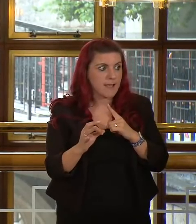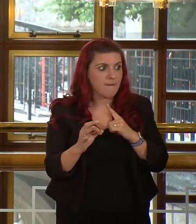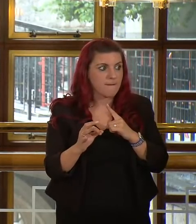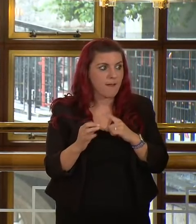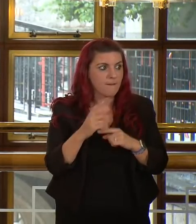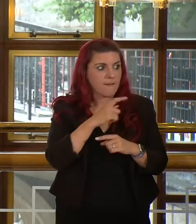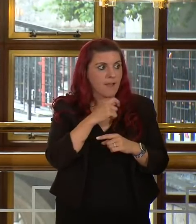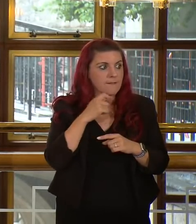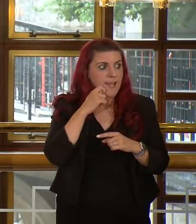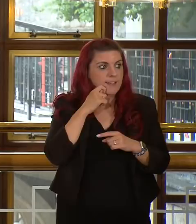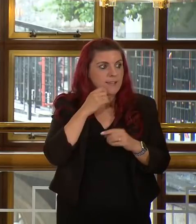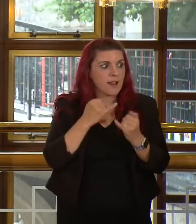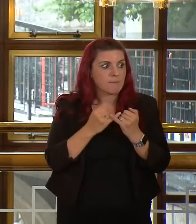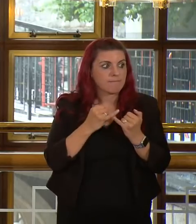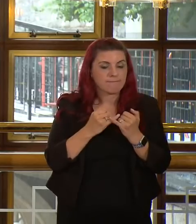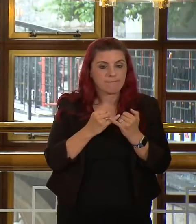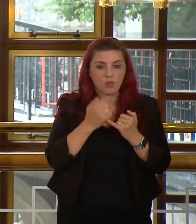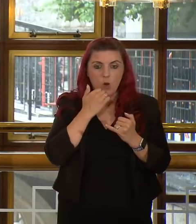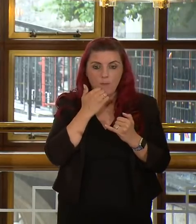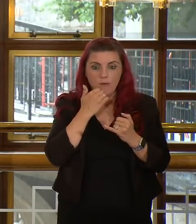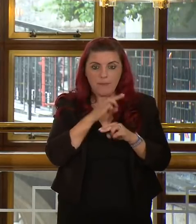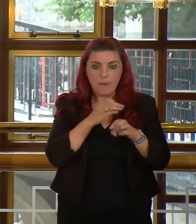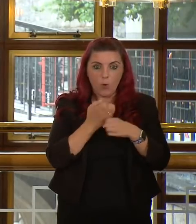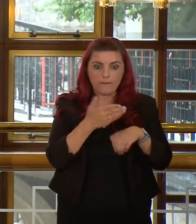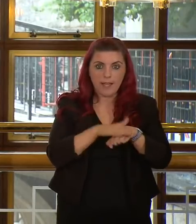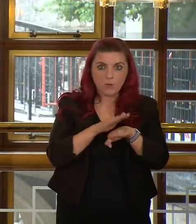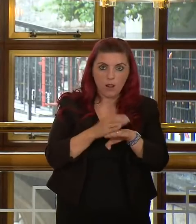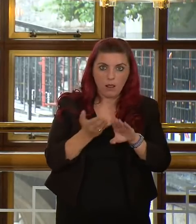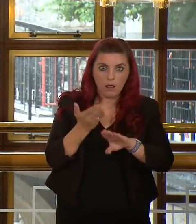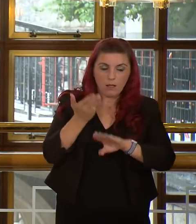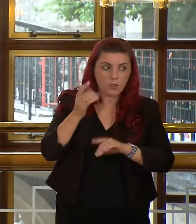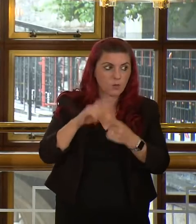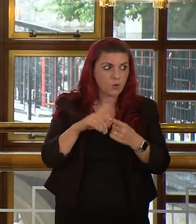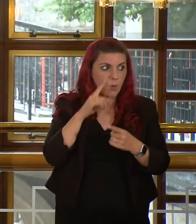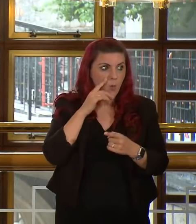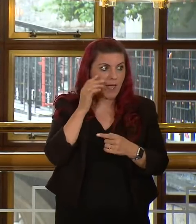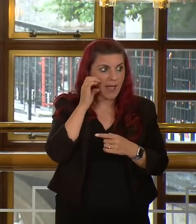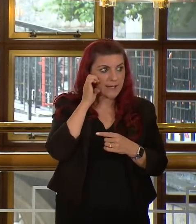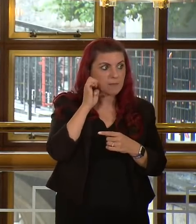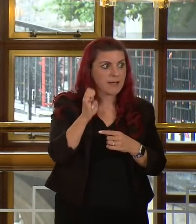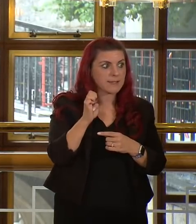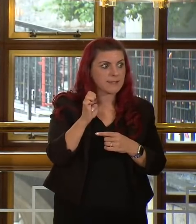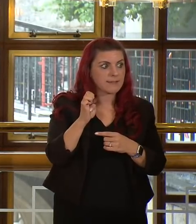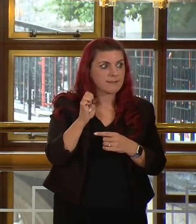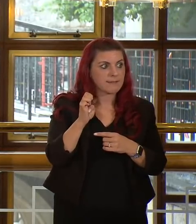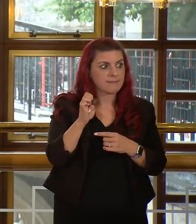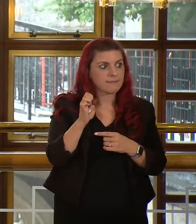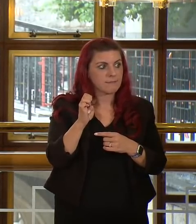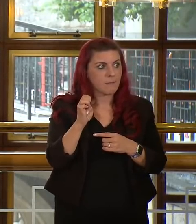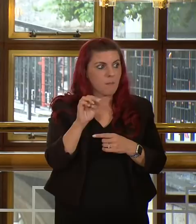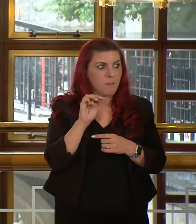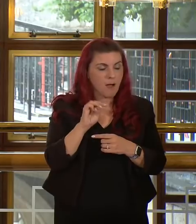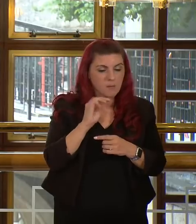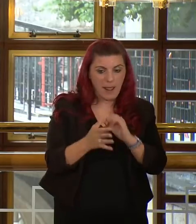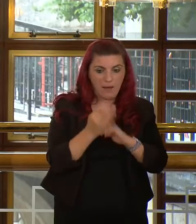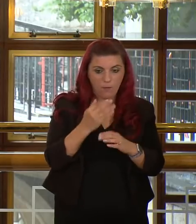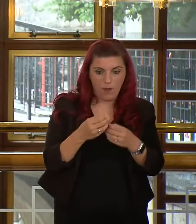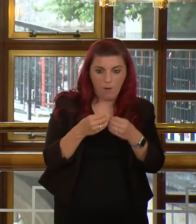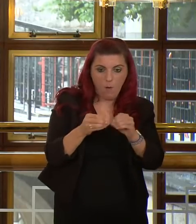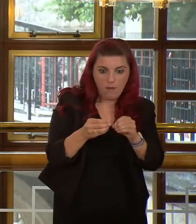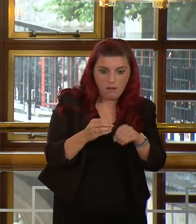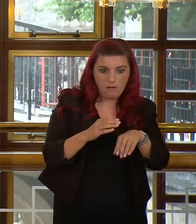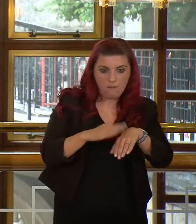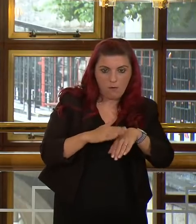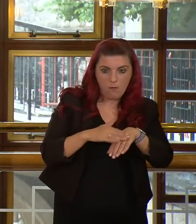inevitable that the number of cases will rise. So do you accept the inevitability of a rise in cases and perhaps death if we reopen the skies, and is that an